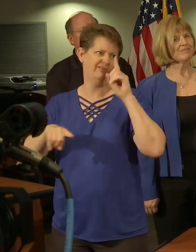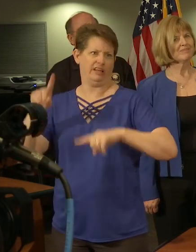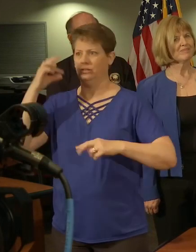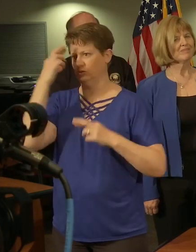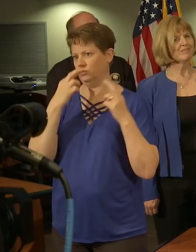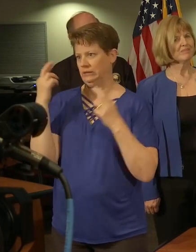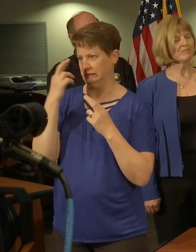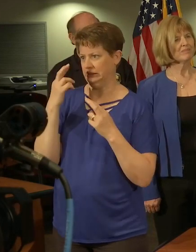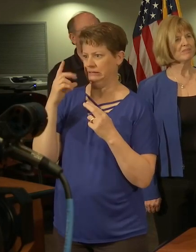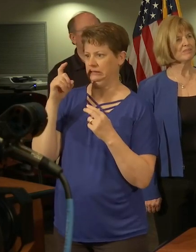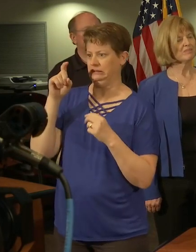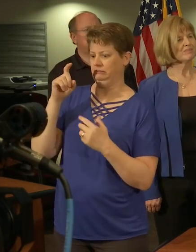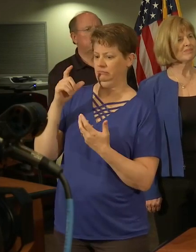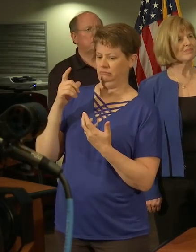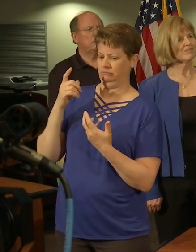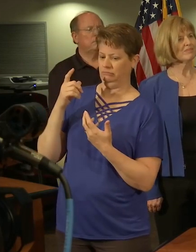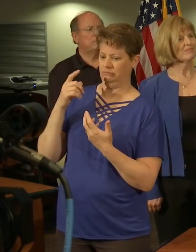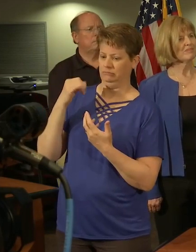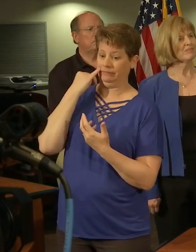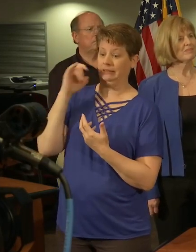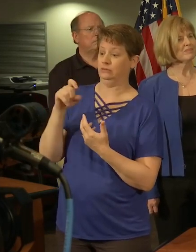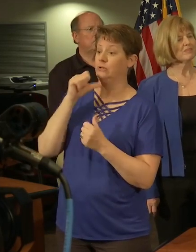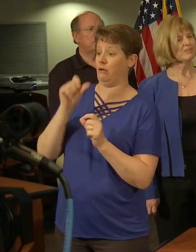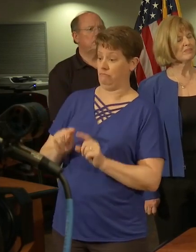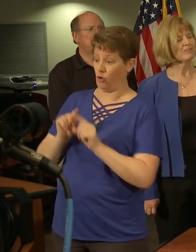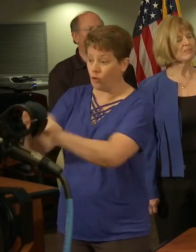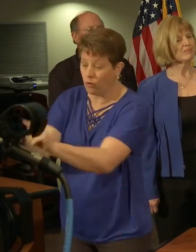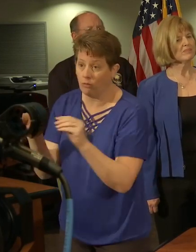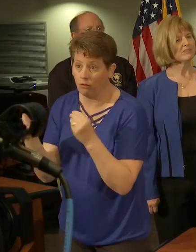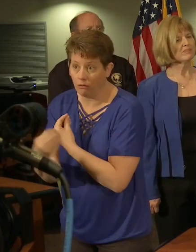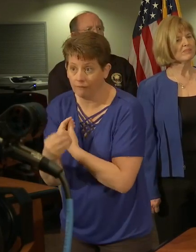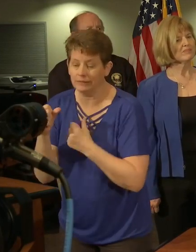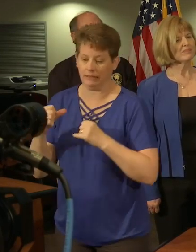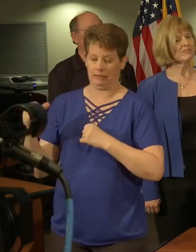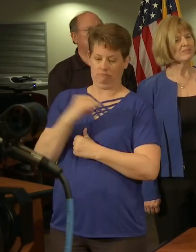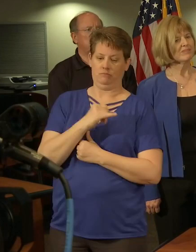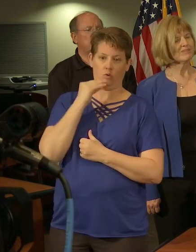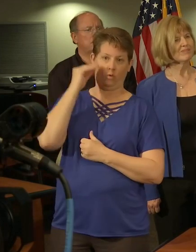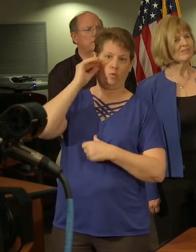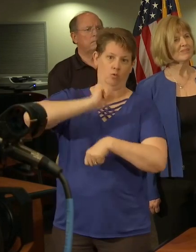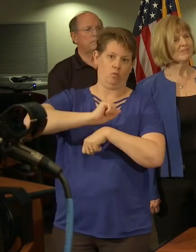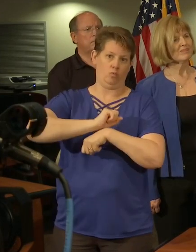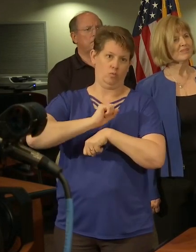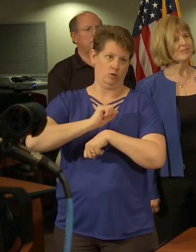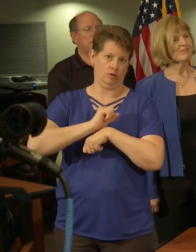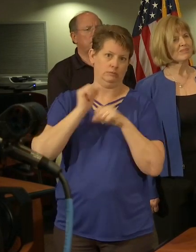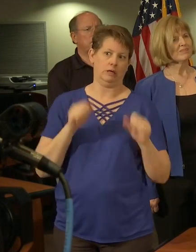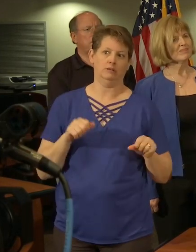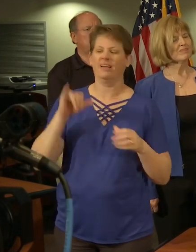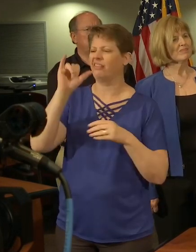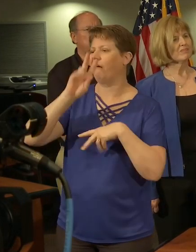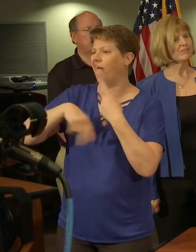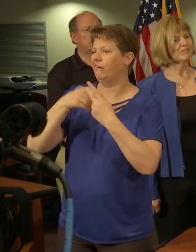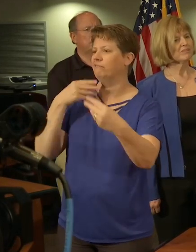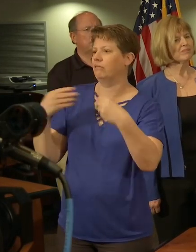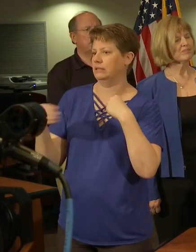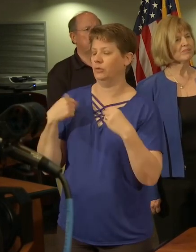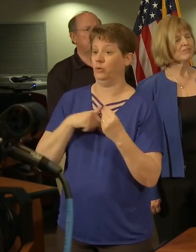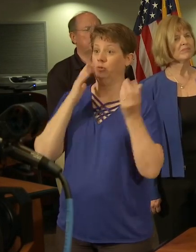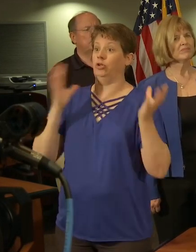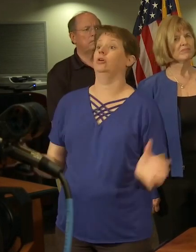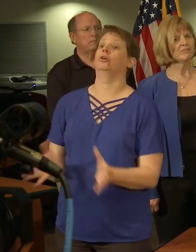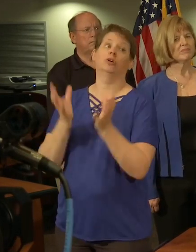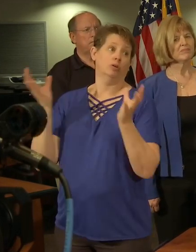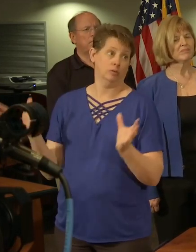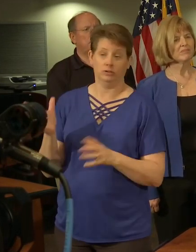reasons need to be out of the office work from home as often as possible. And that's the kind of flexibility we would encourage